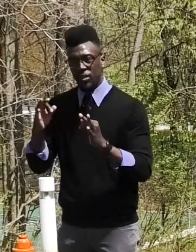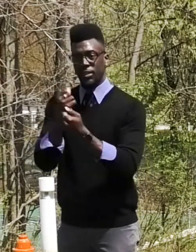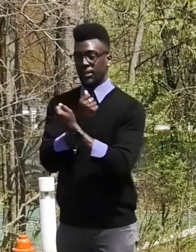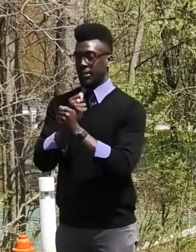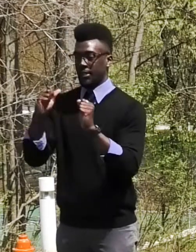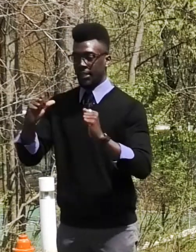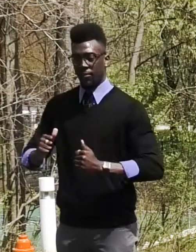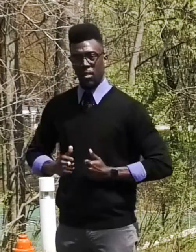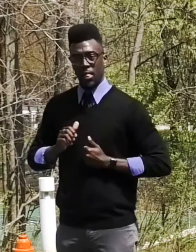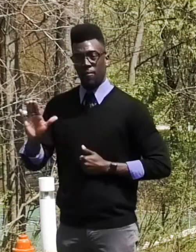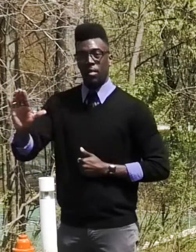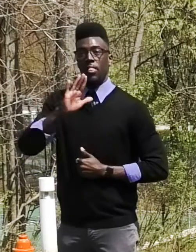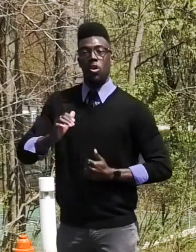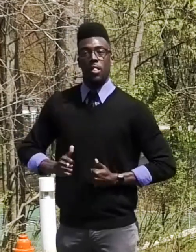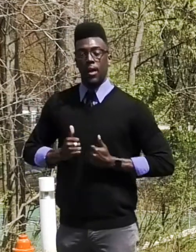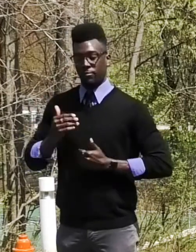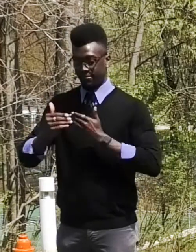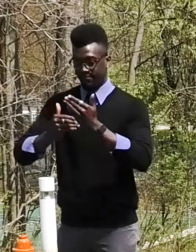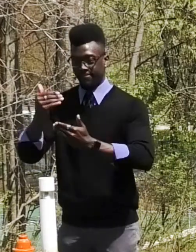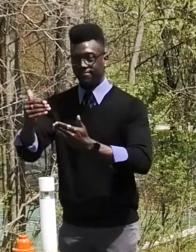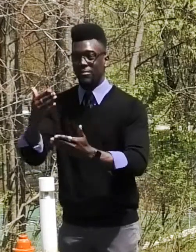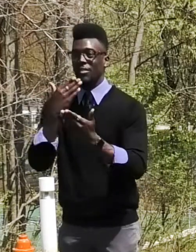very best lives. Thank you.